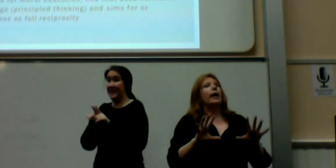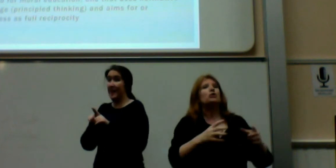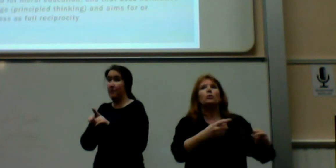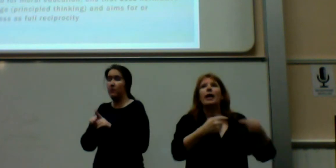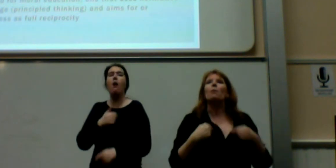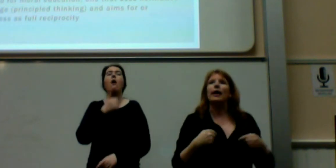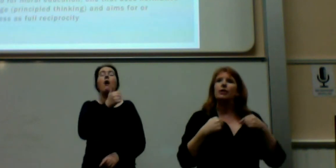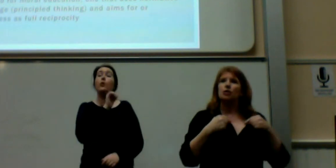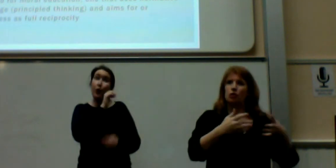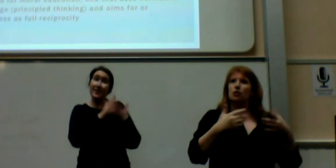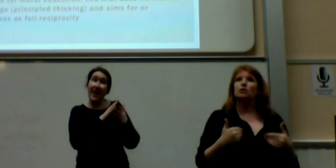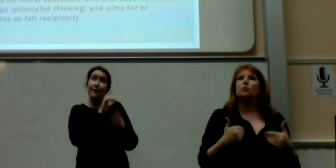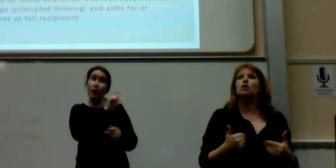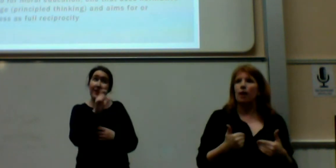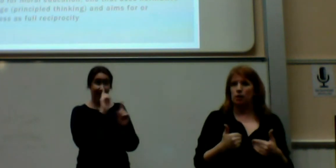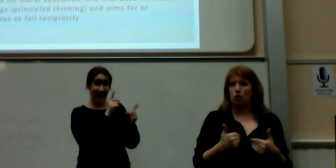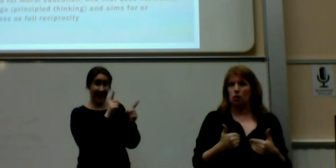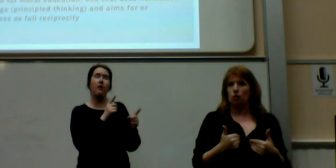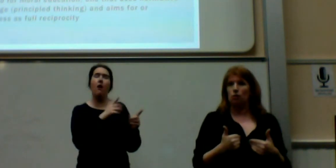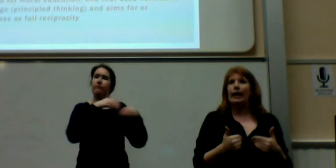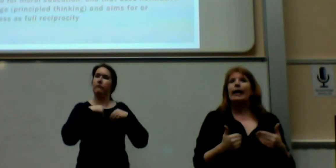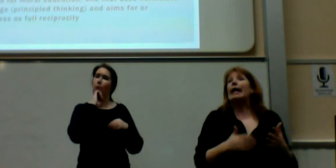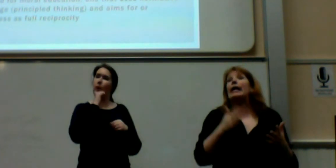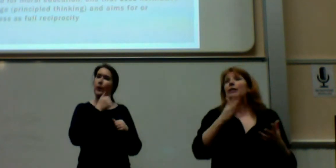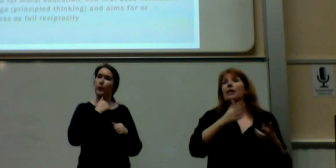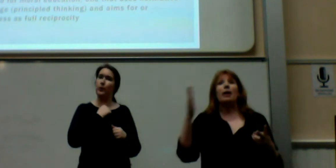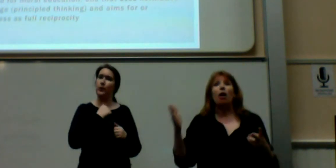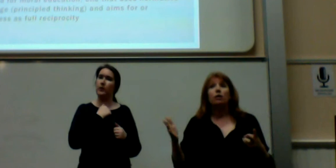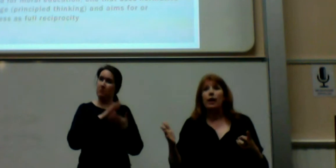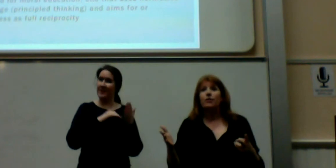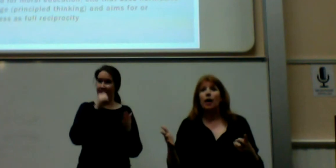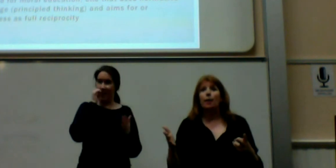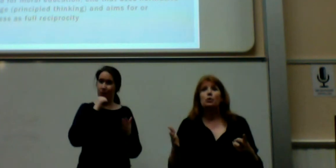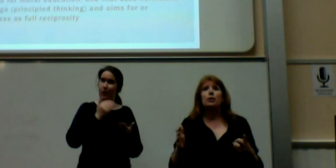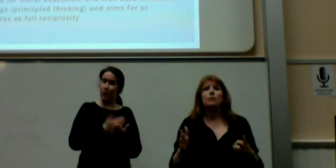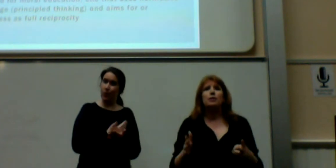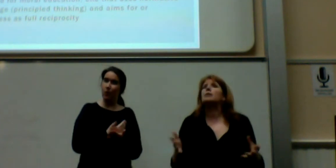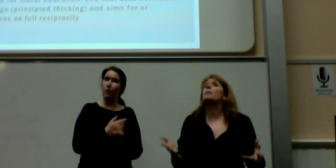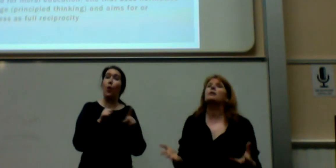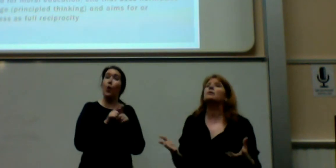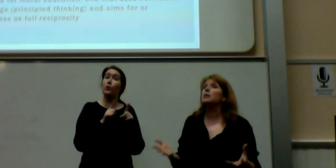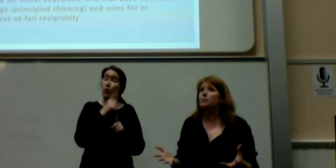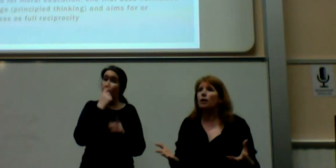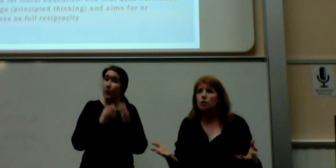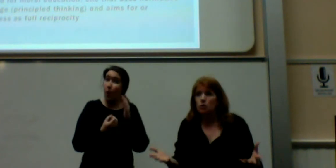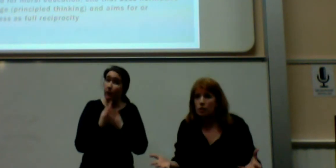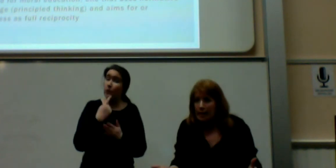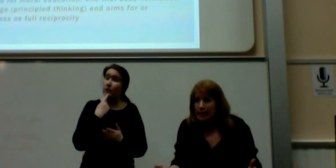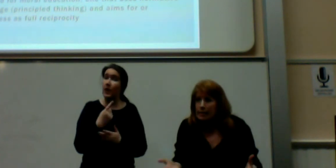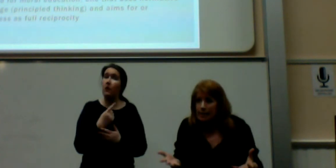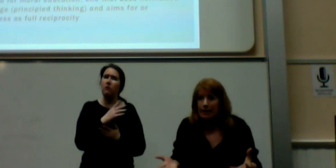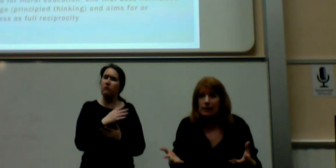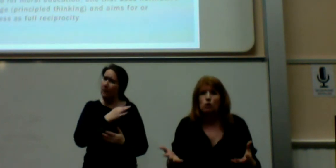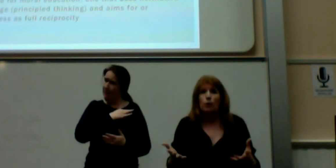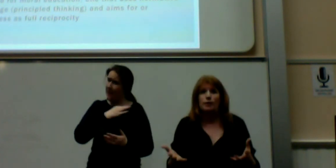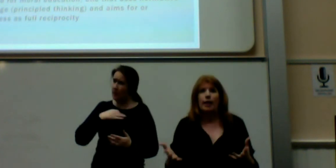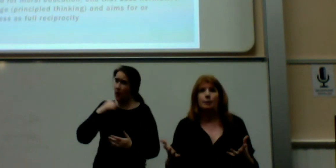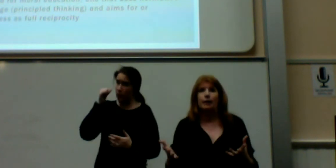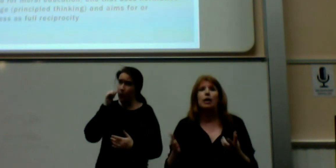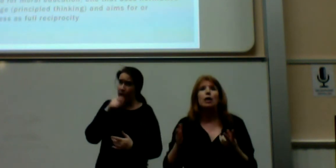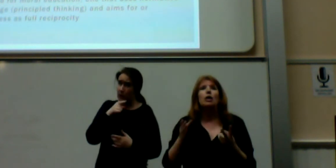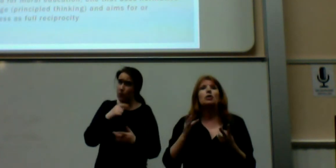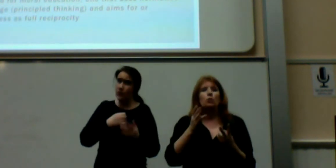Oh, okay, so now my concern is responded to. And they may also have the opportunity to say, the medical team understands that this